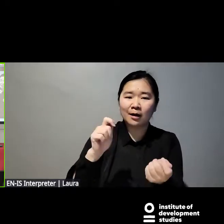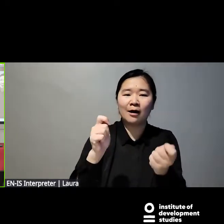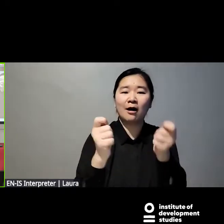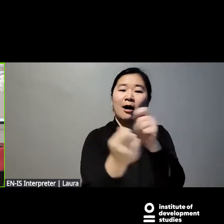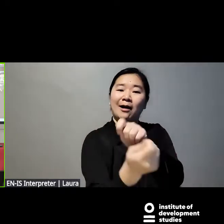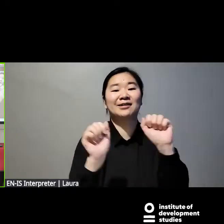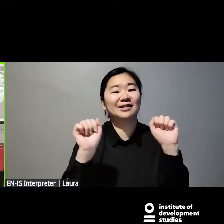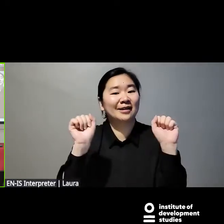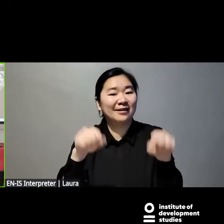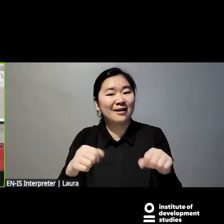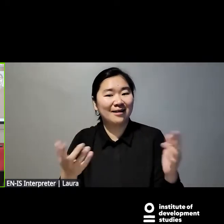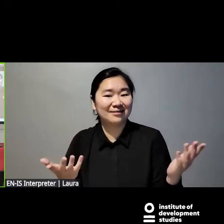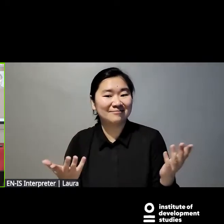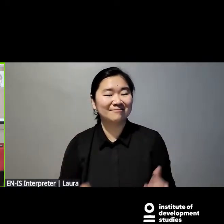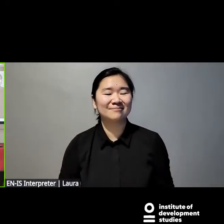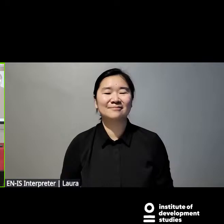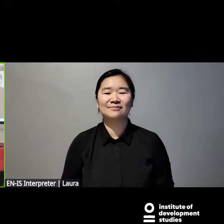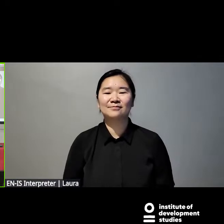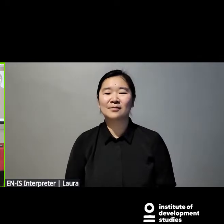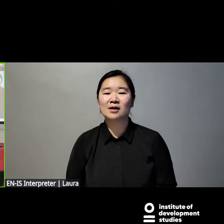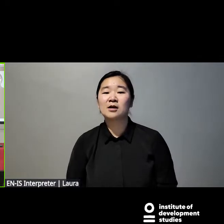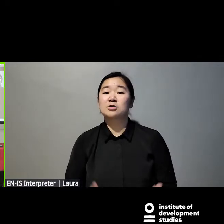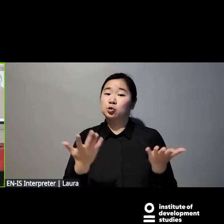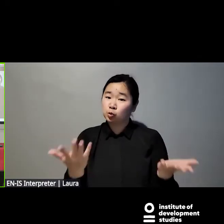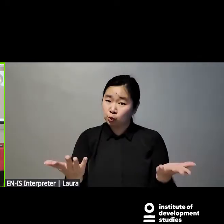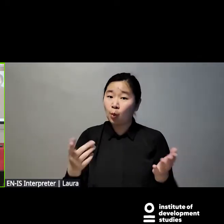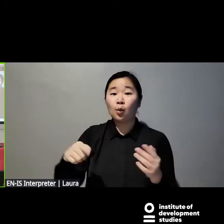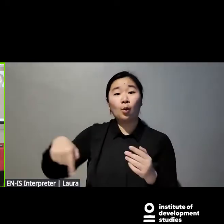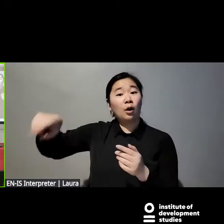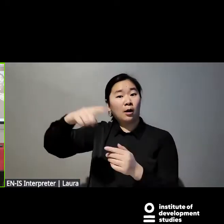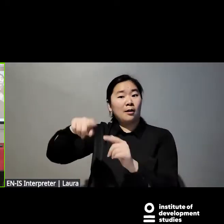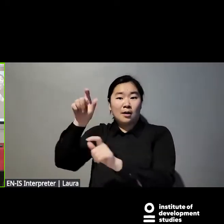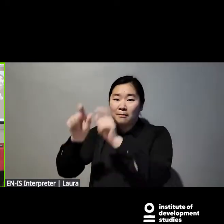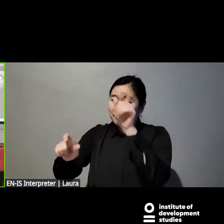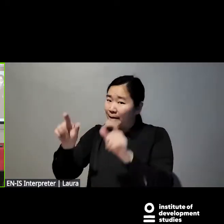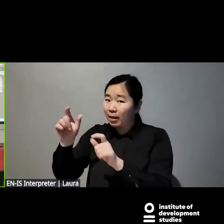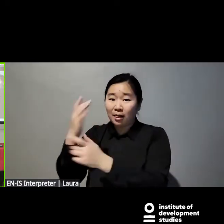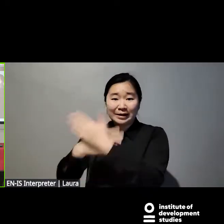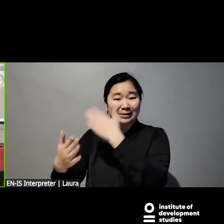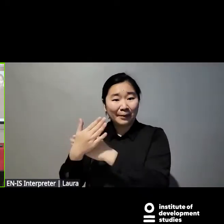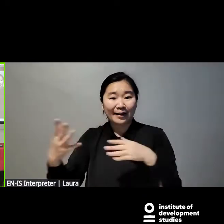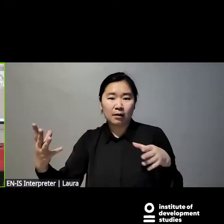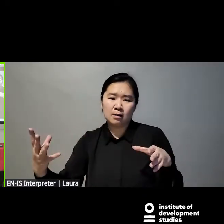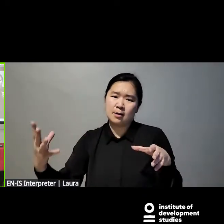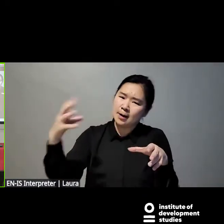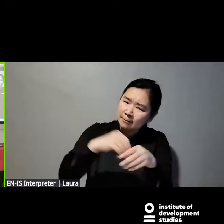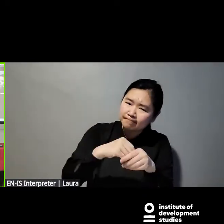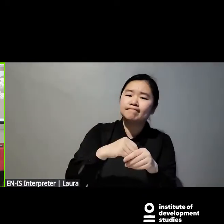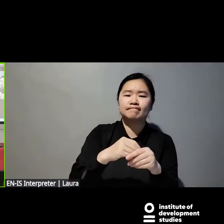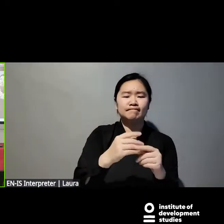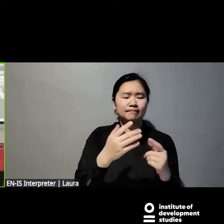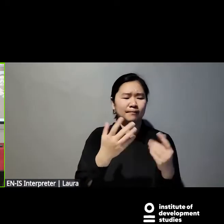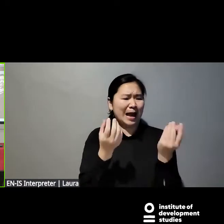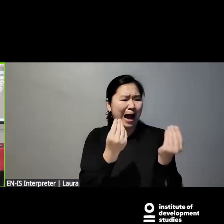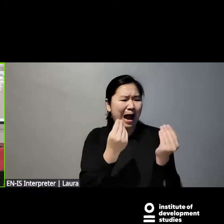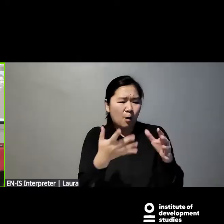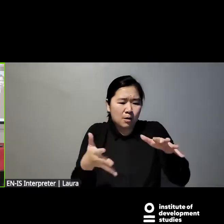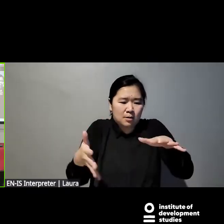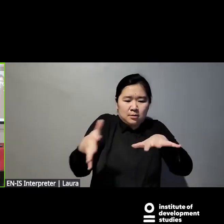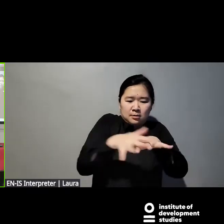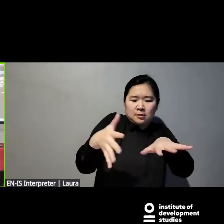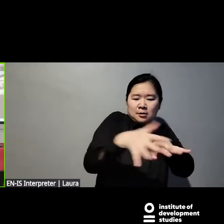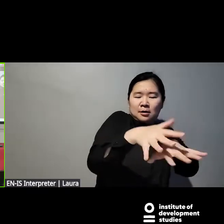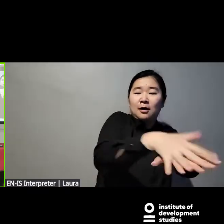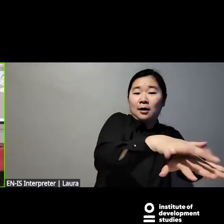move now to Elizabeth Ogutu. Elizabeth is a freelance peer researcher with a commitment and passion for work on